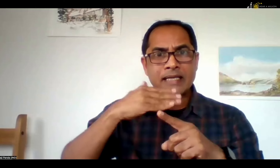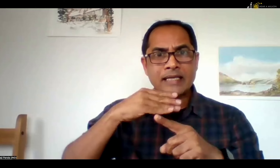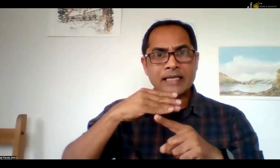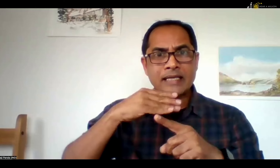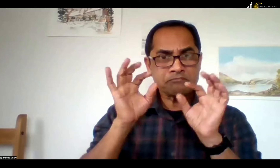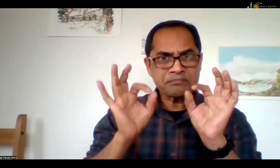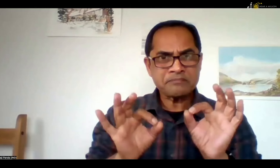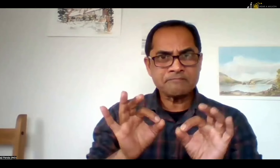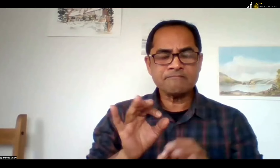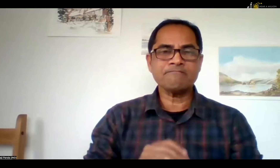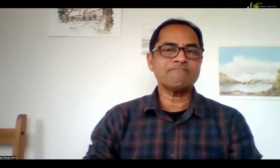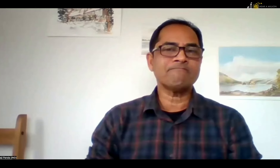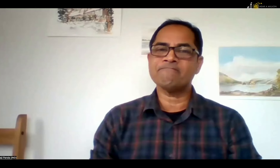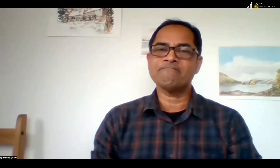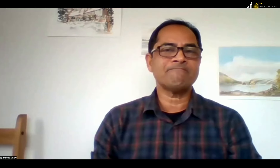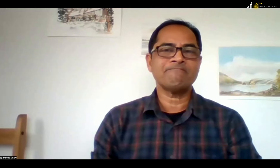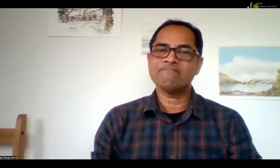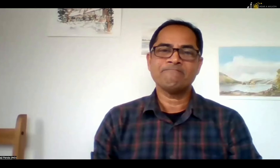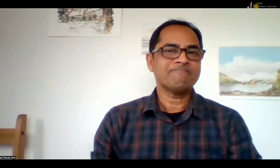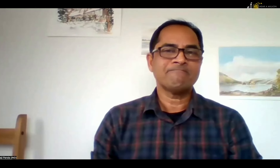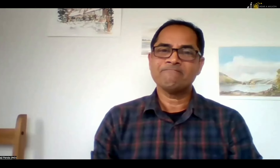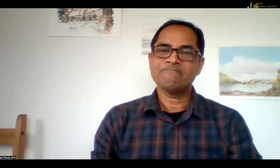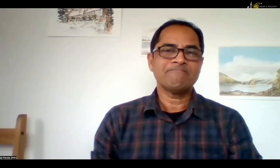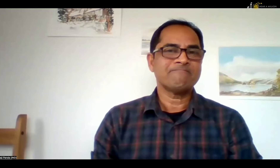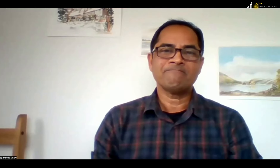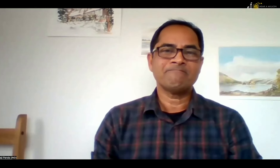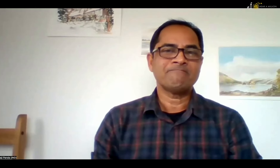deaf professionals who are in the education sector, who have had